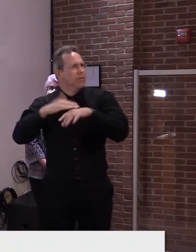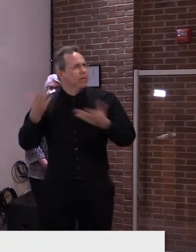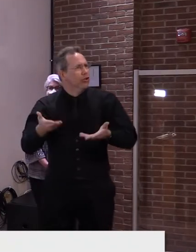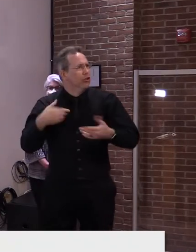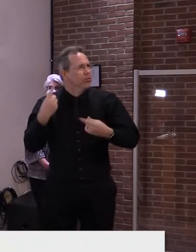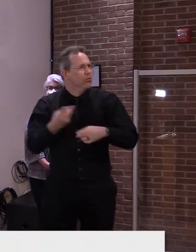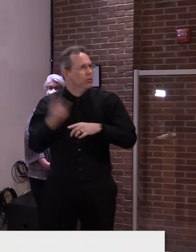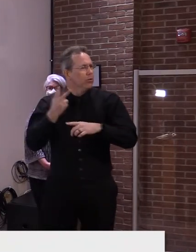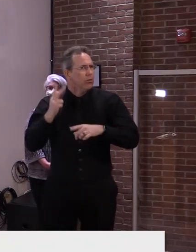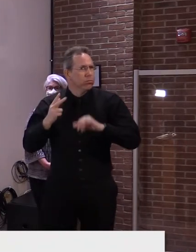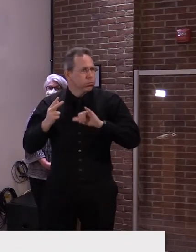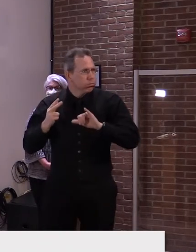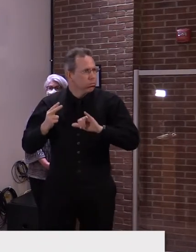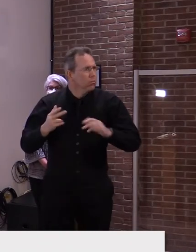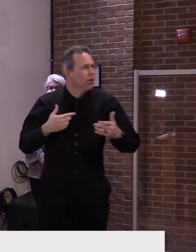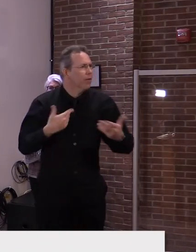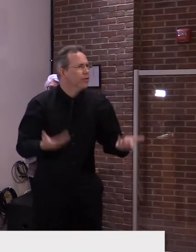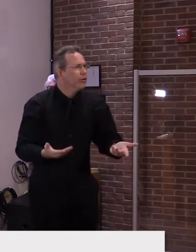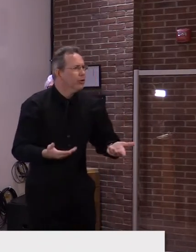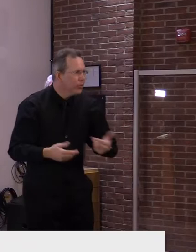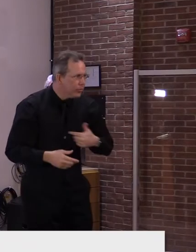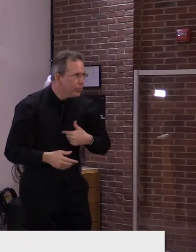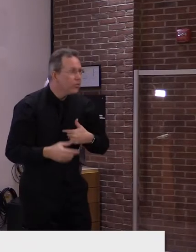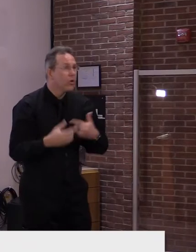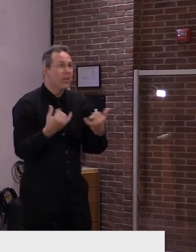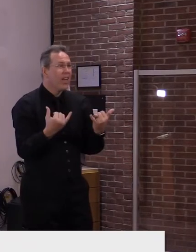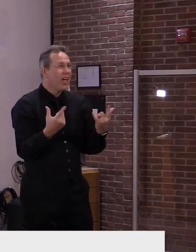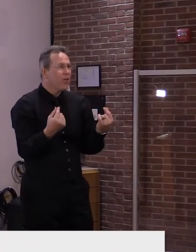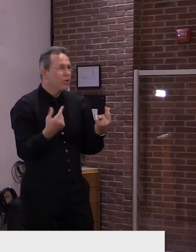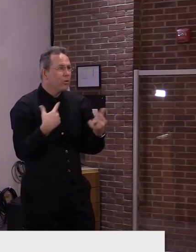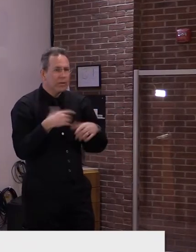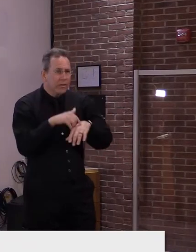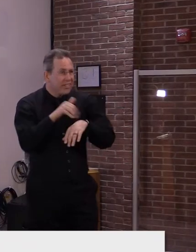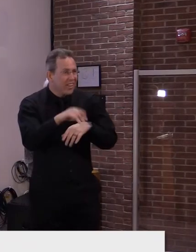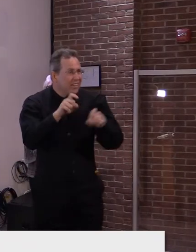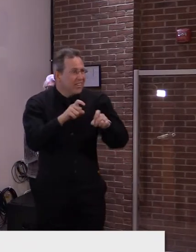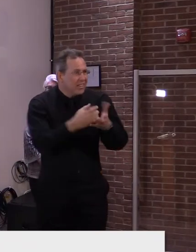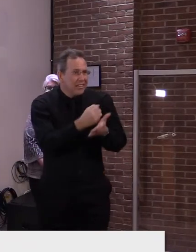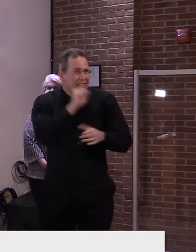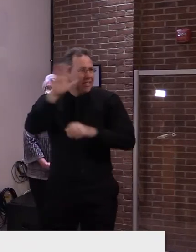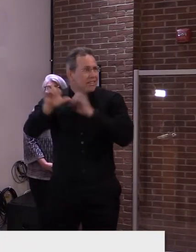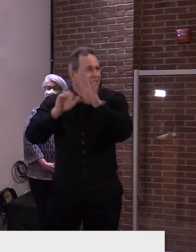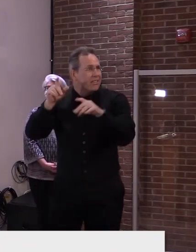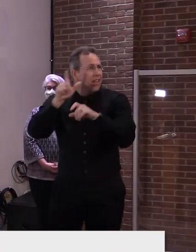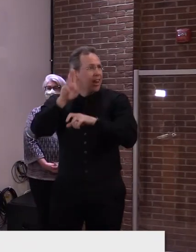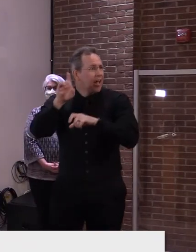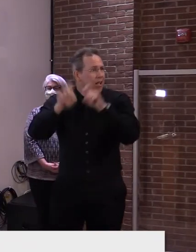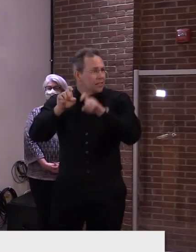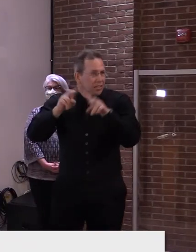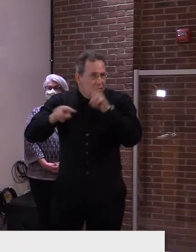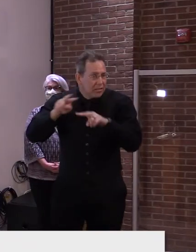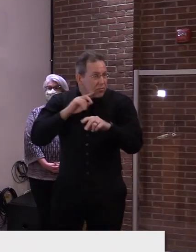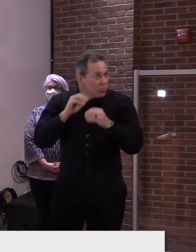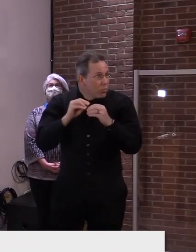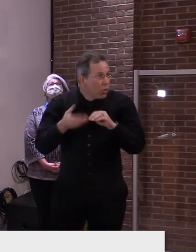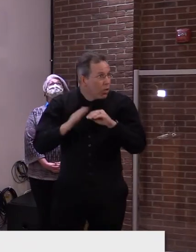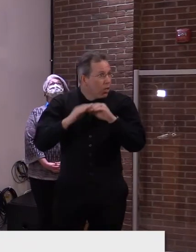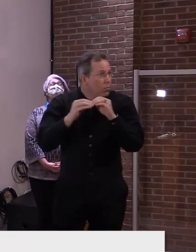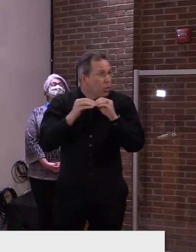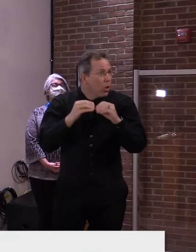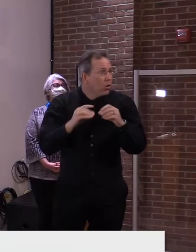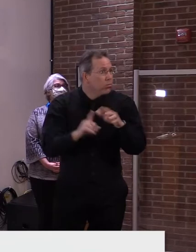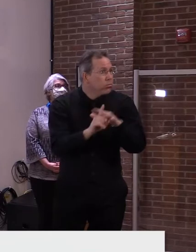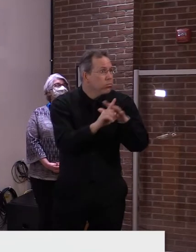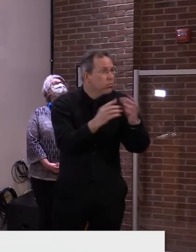quickly to see if that variant is being seen consistently at greater numbers or what have you. So we'll know more